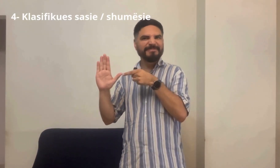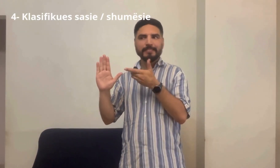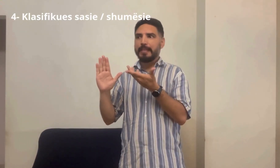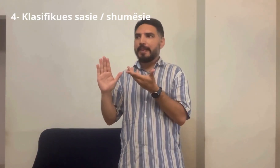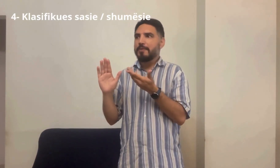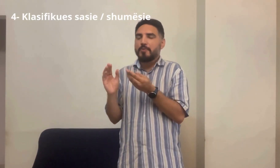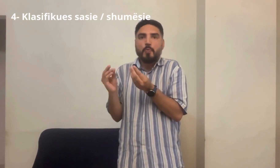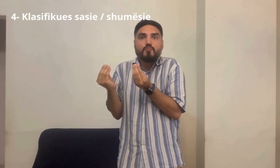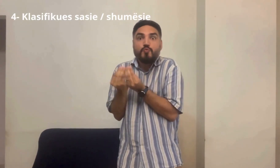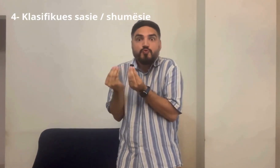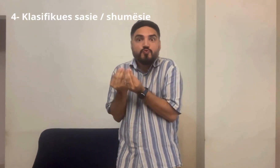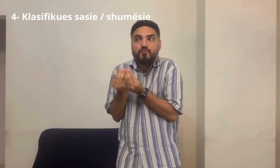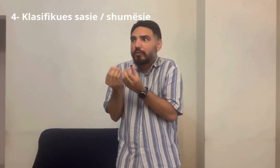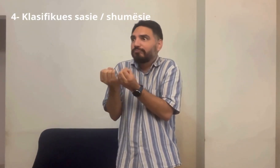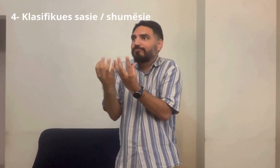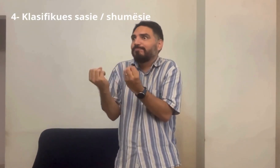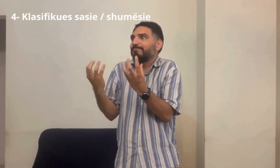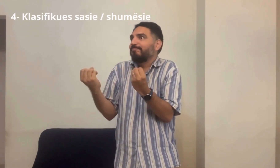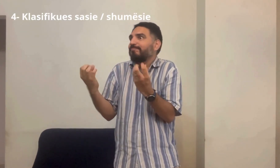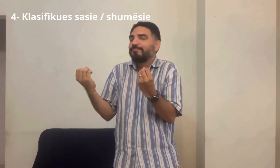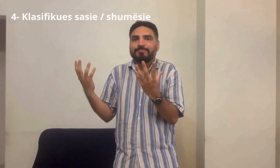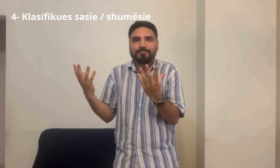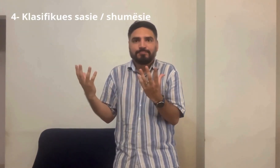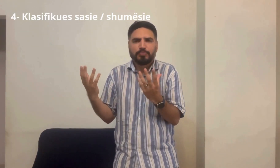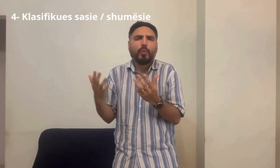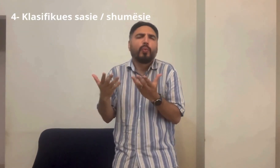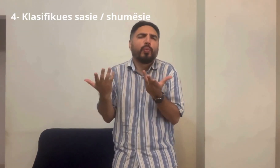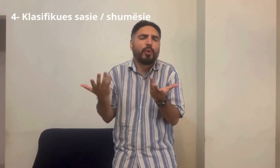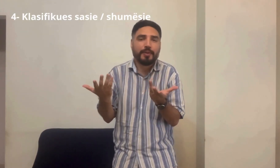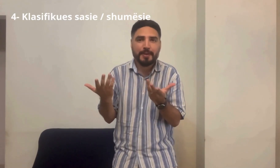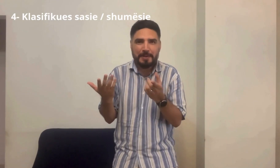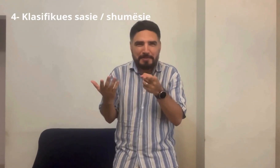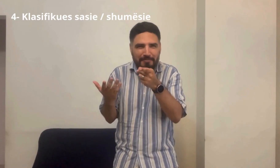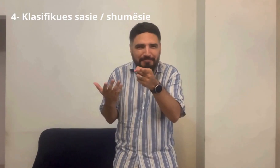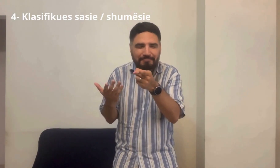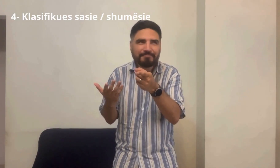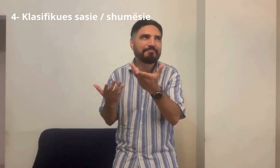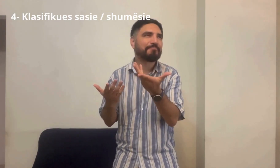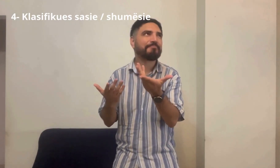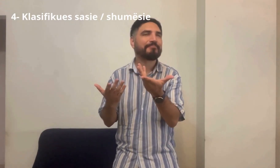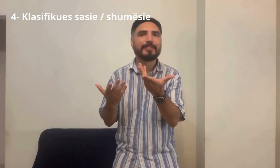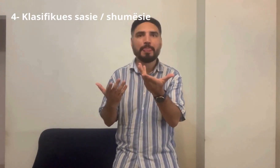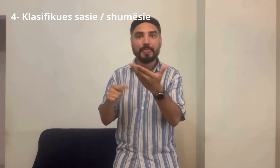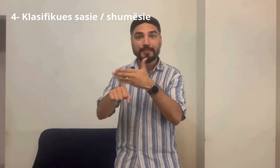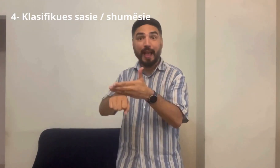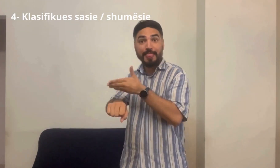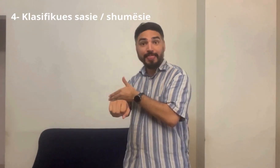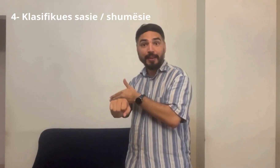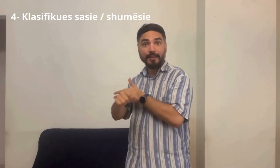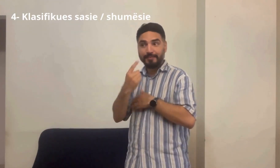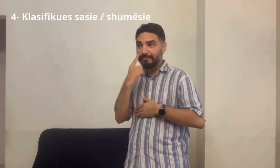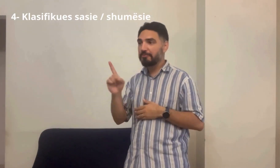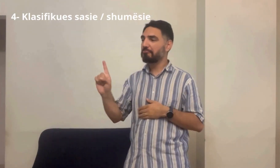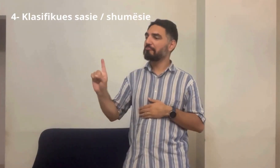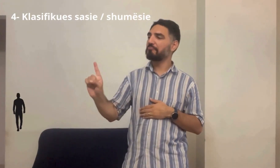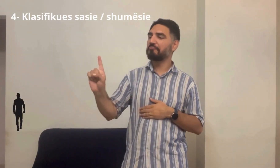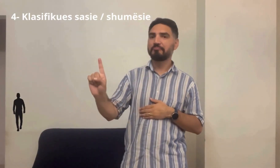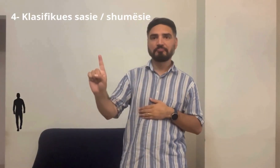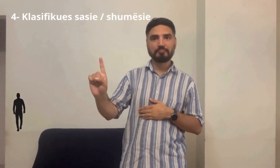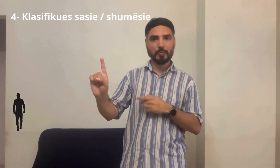Classifiers of quantity or plurality. For example, Earlier, with entity classifier, we